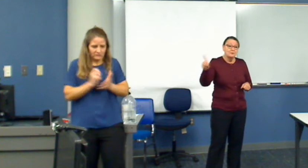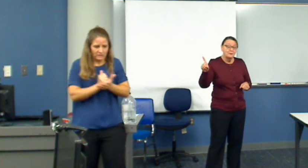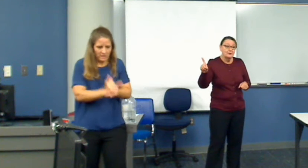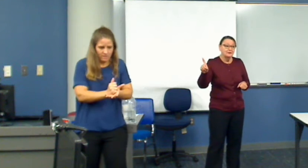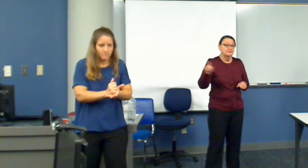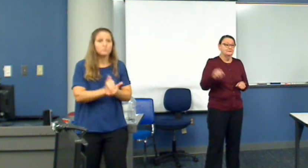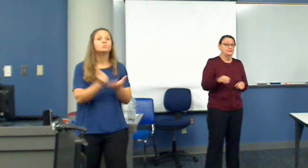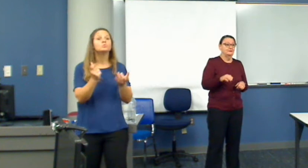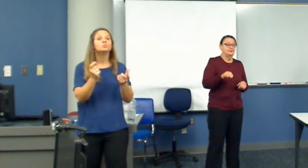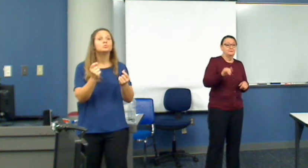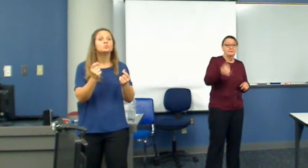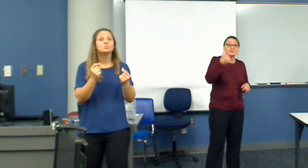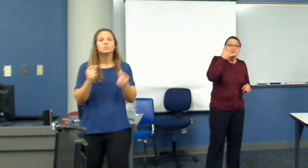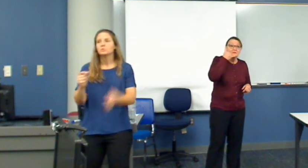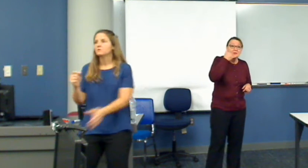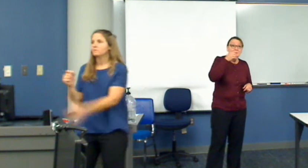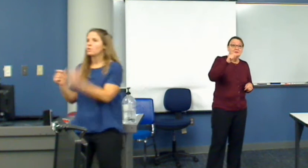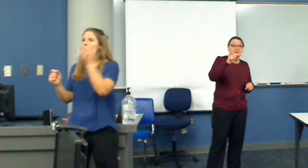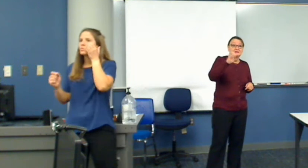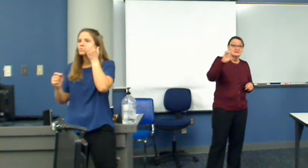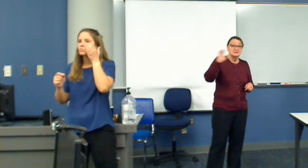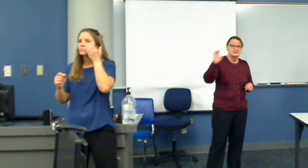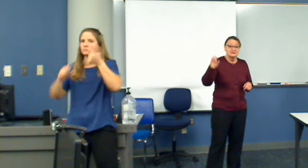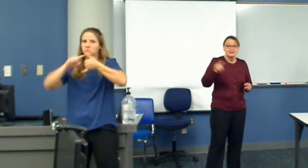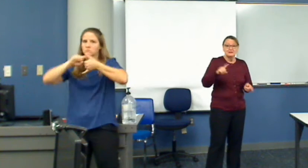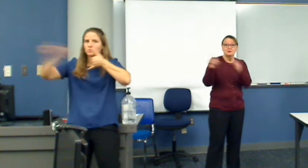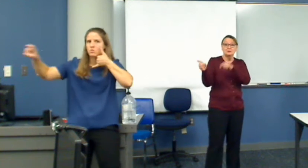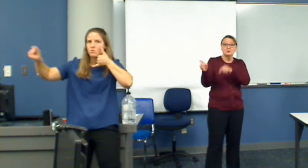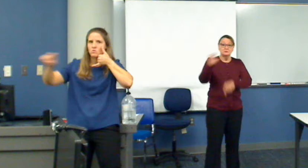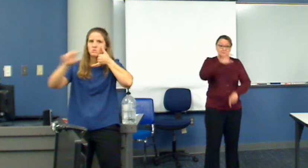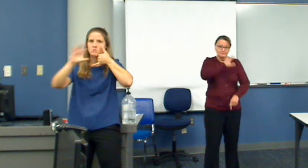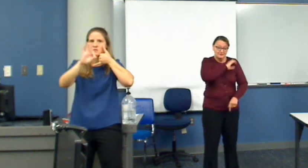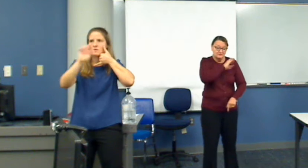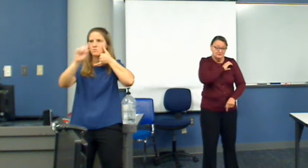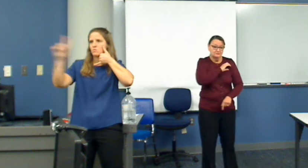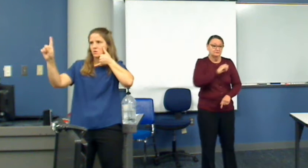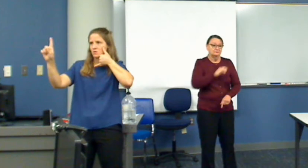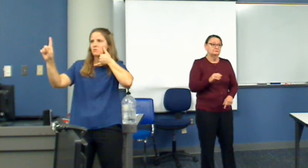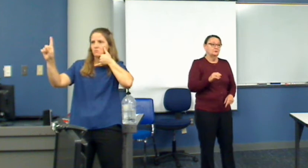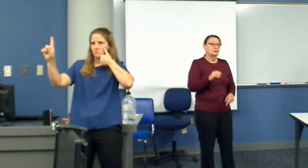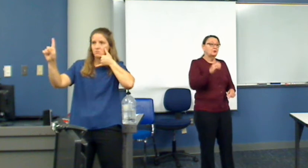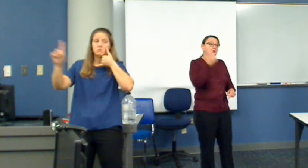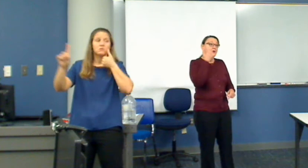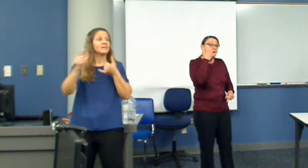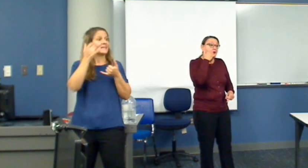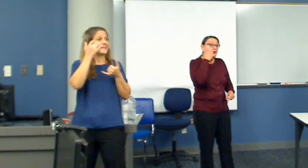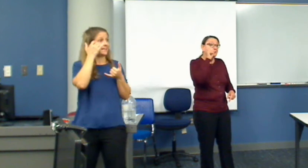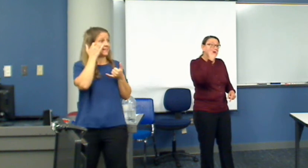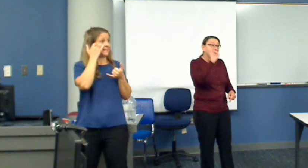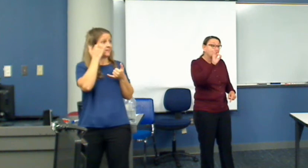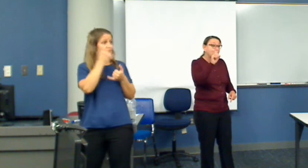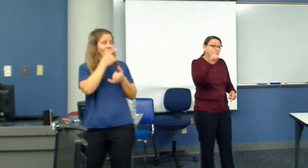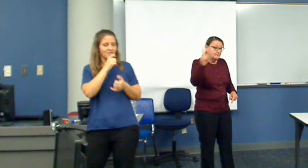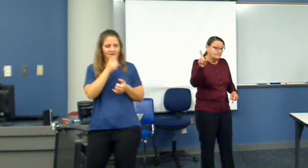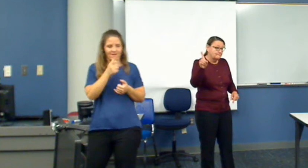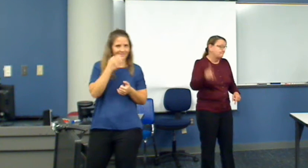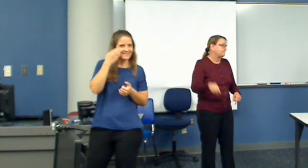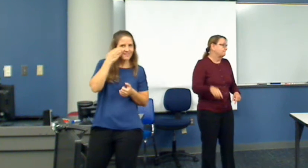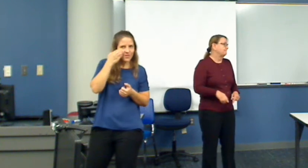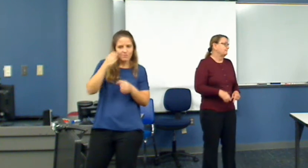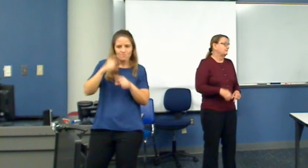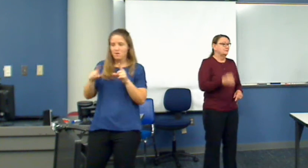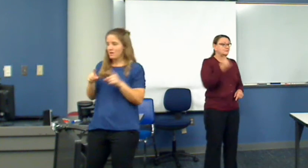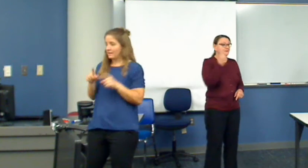the PCC, it goes right to our campus place, or call 911 if